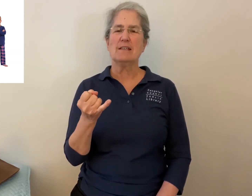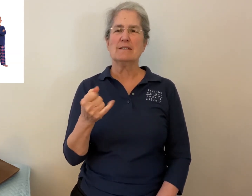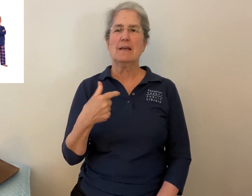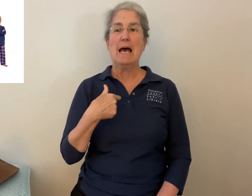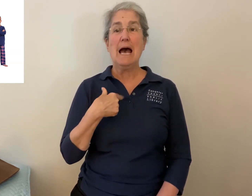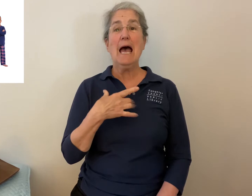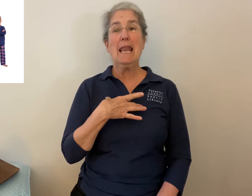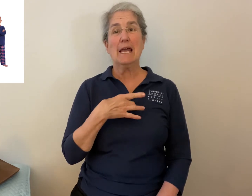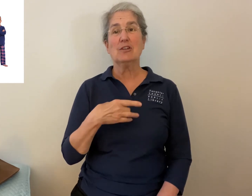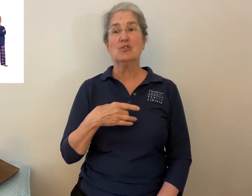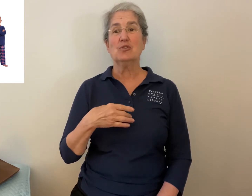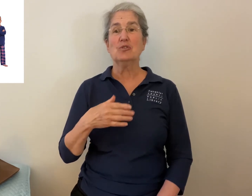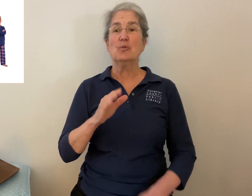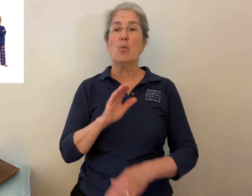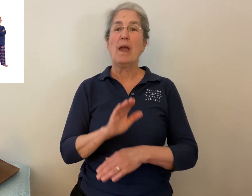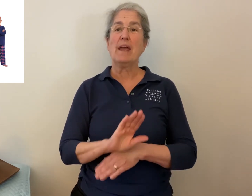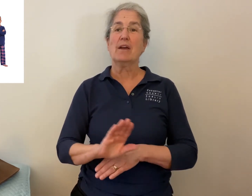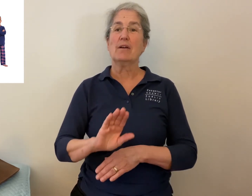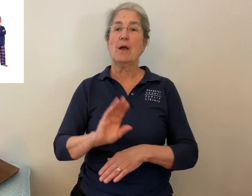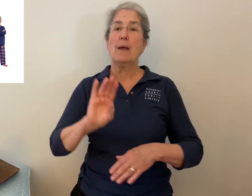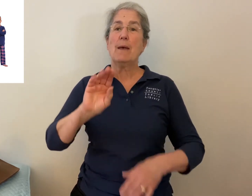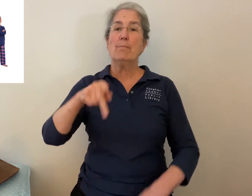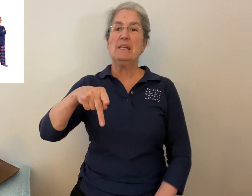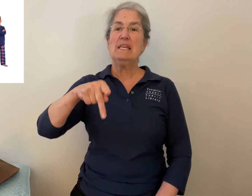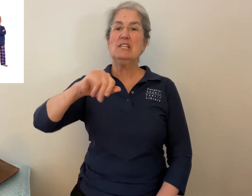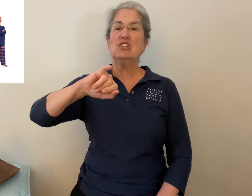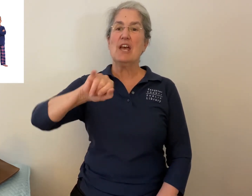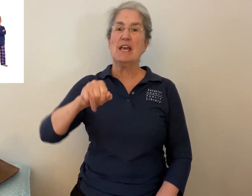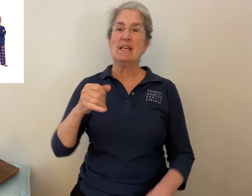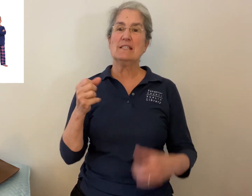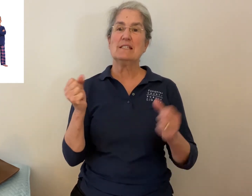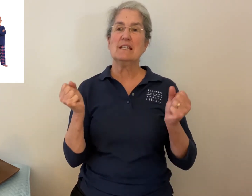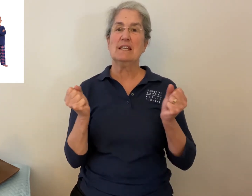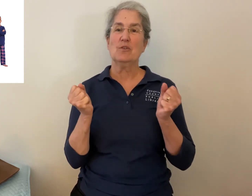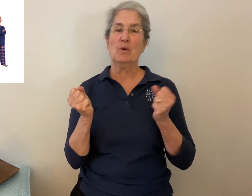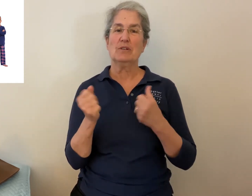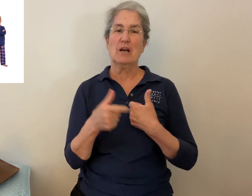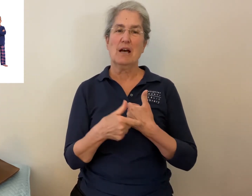PJs. I like to wear PJs in the wintertime.